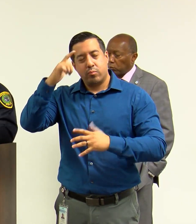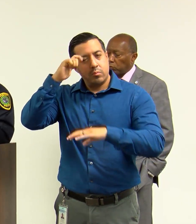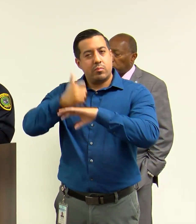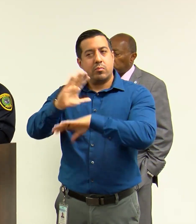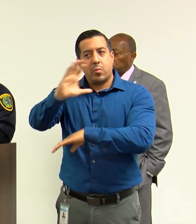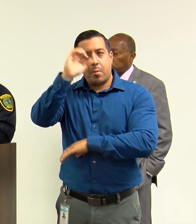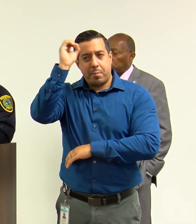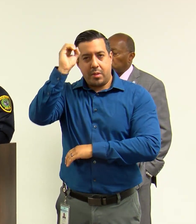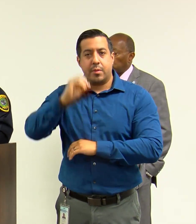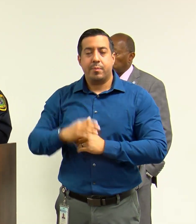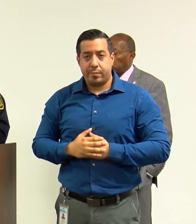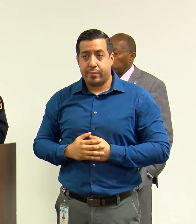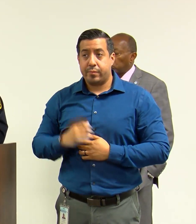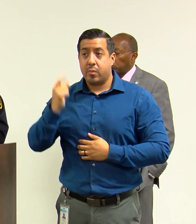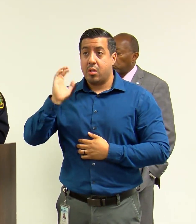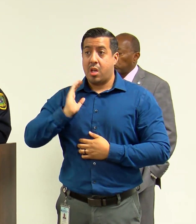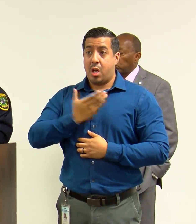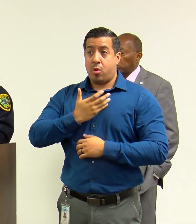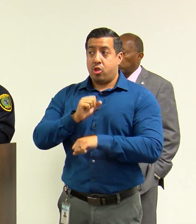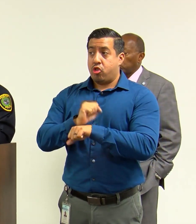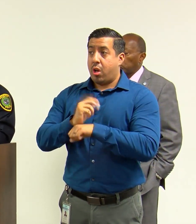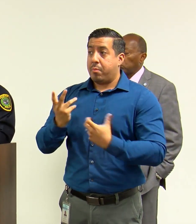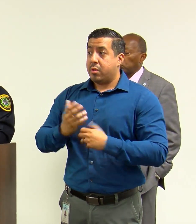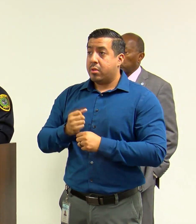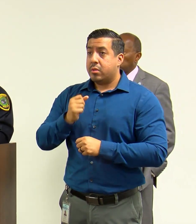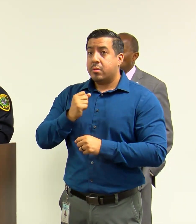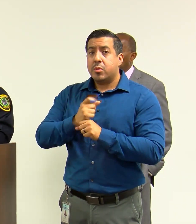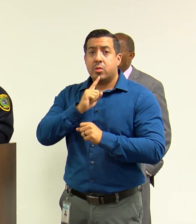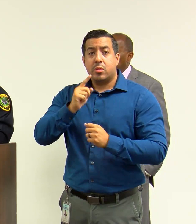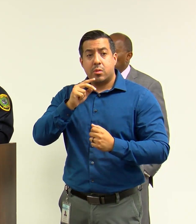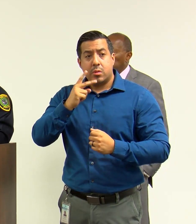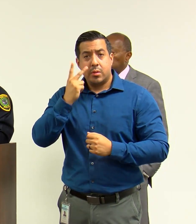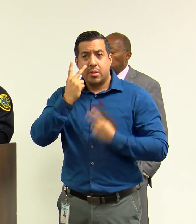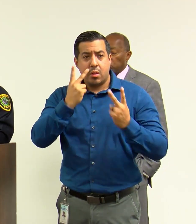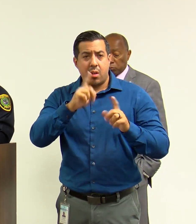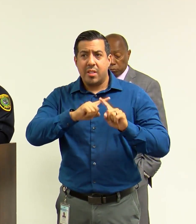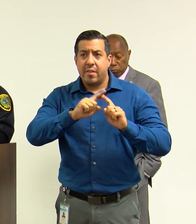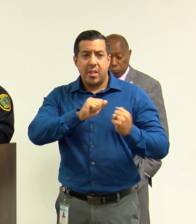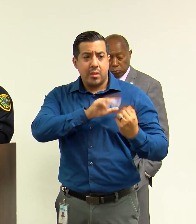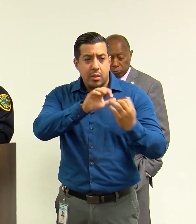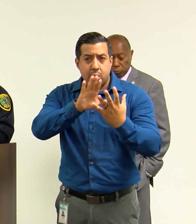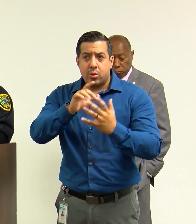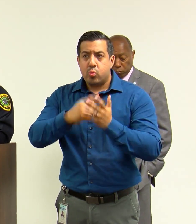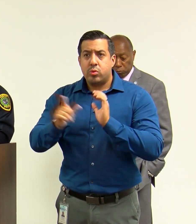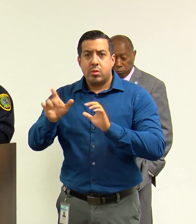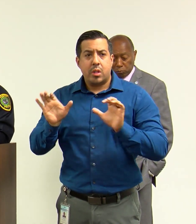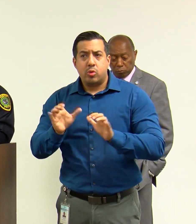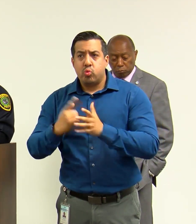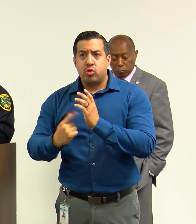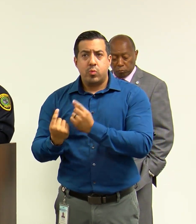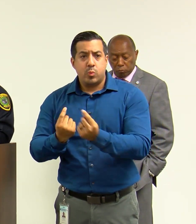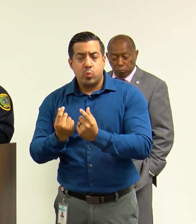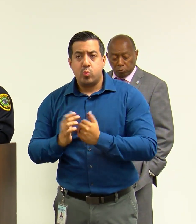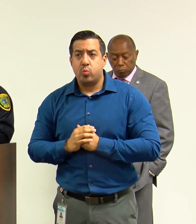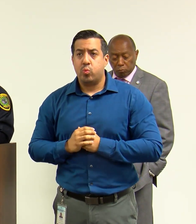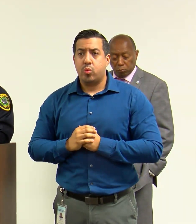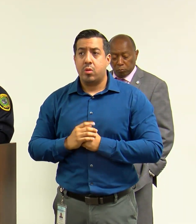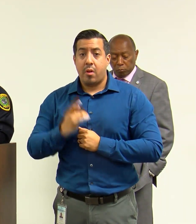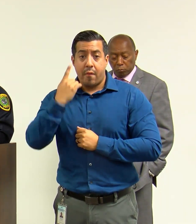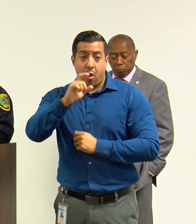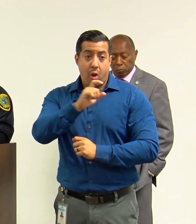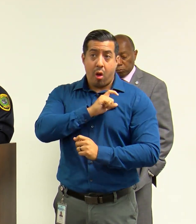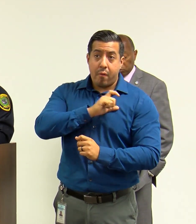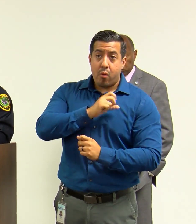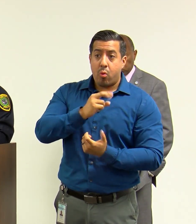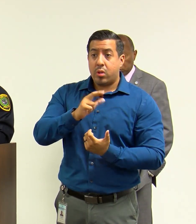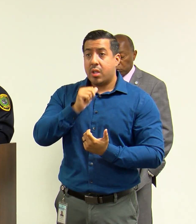The job of a police leader is to look at these encounters and determine where the actions of an officer or